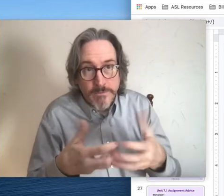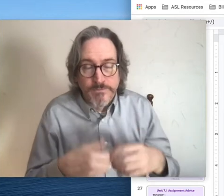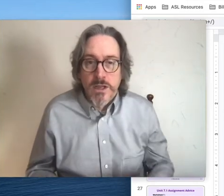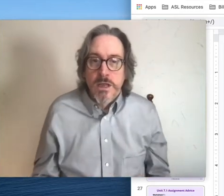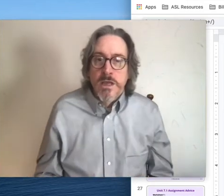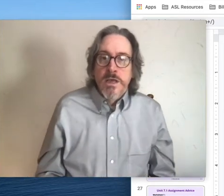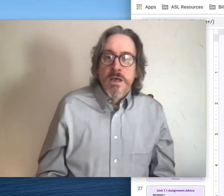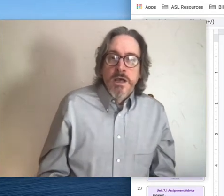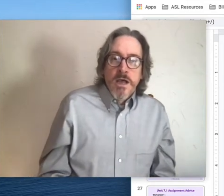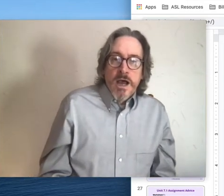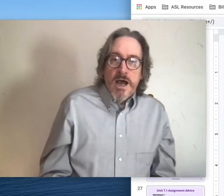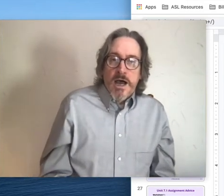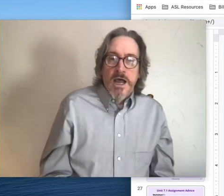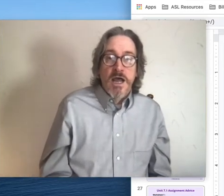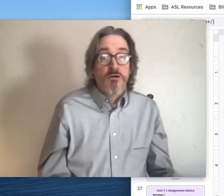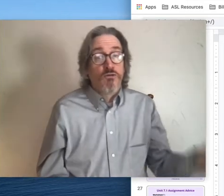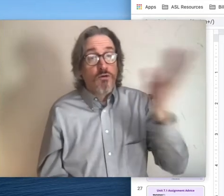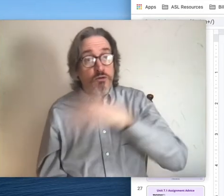family.